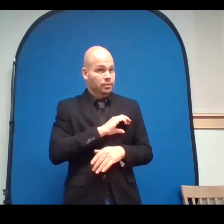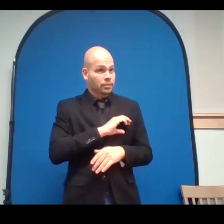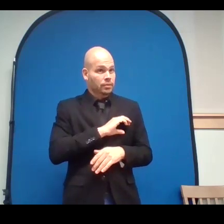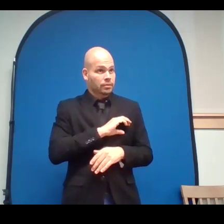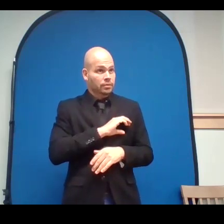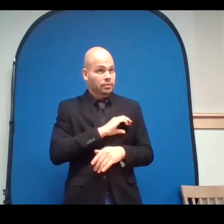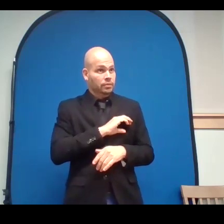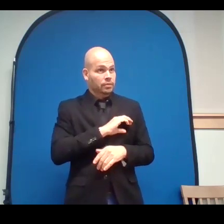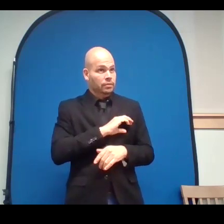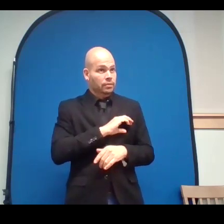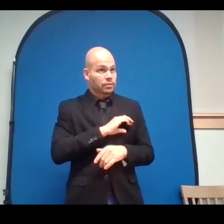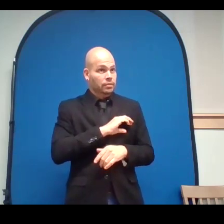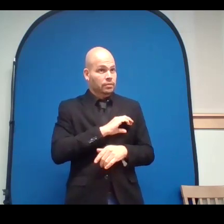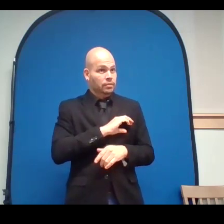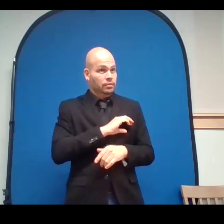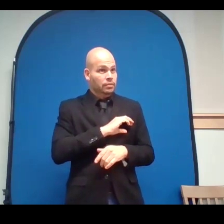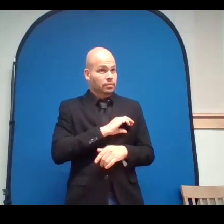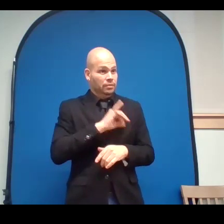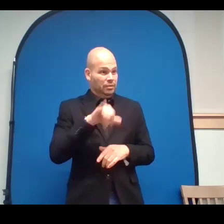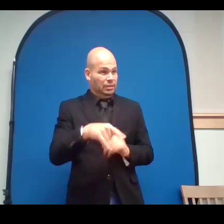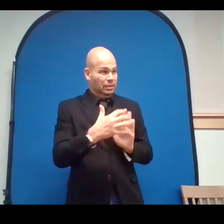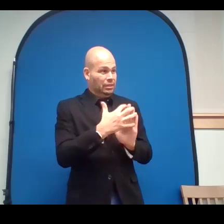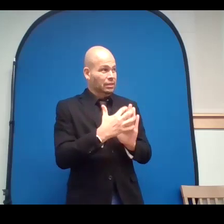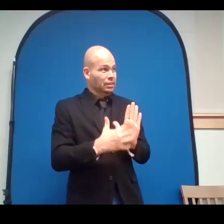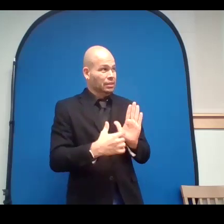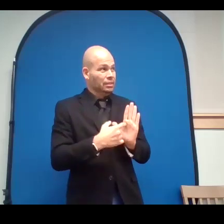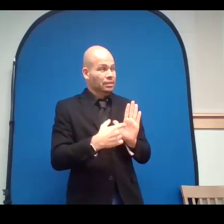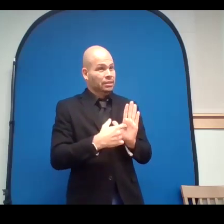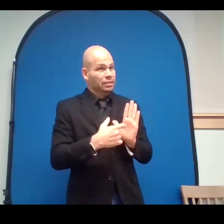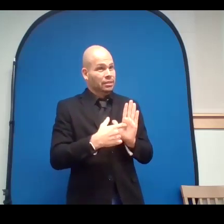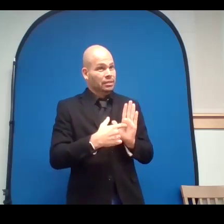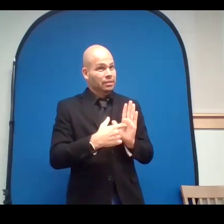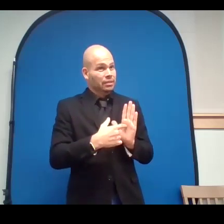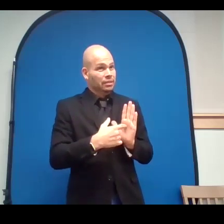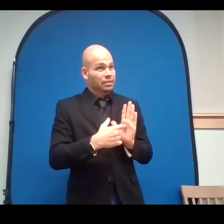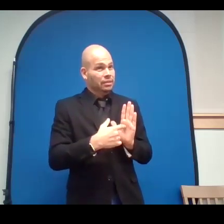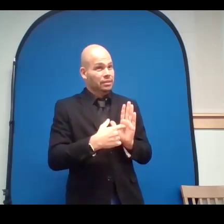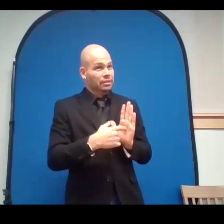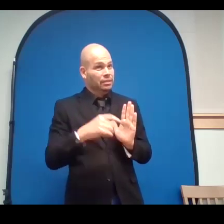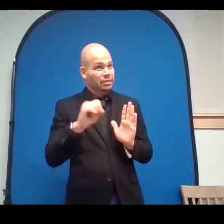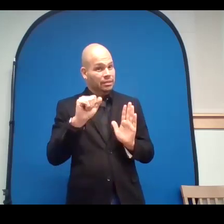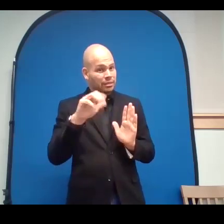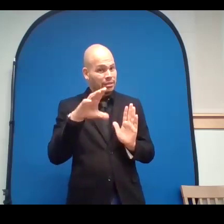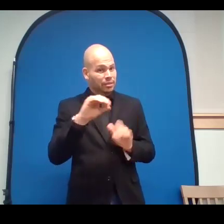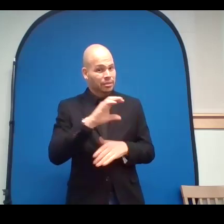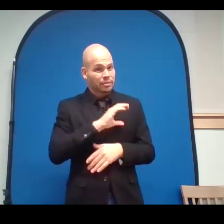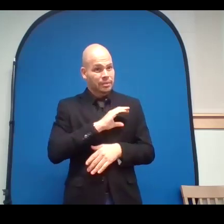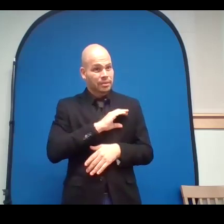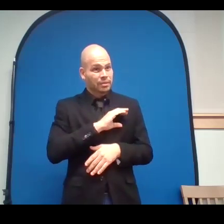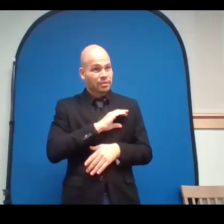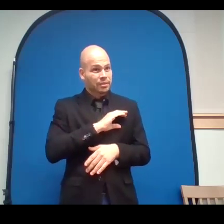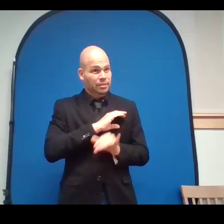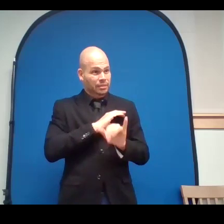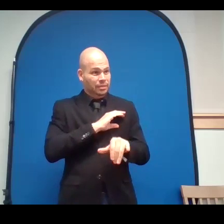just for the record, this is a transcript of your conversation with the Saco police officers at the unit that morning, right?